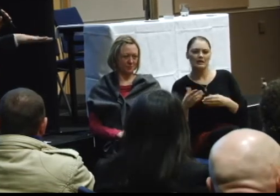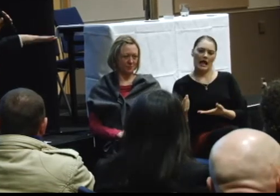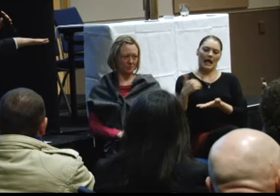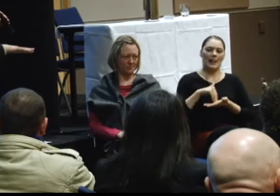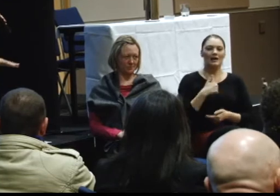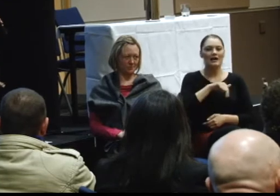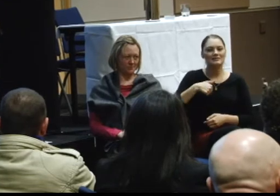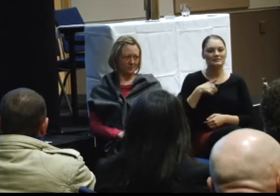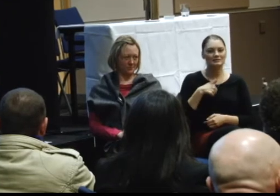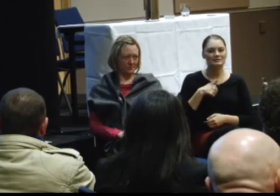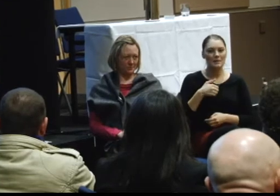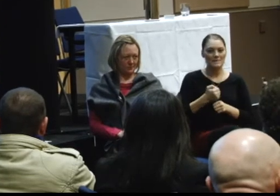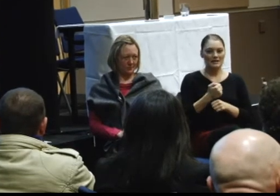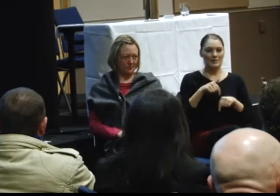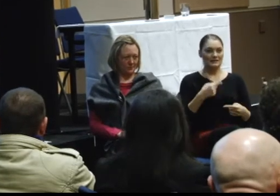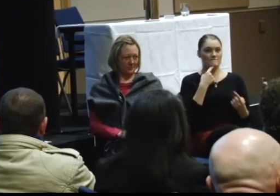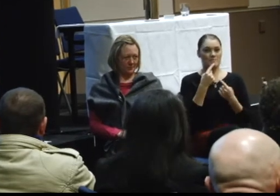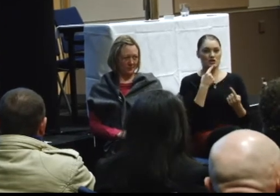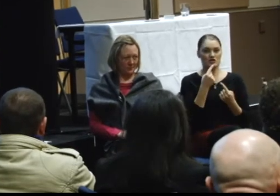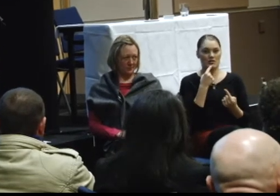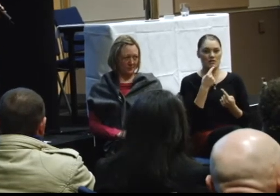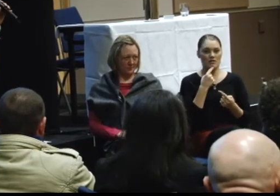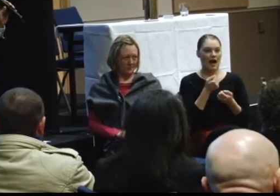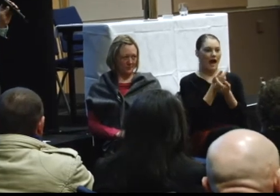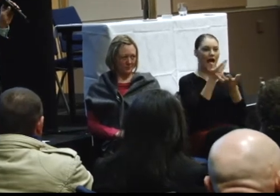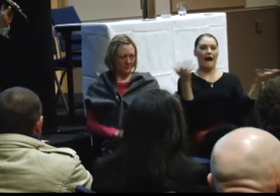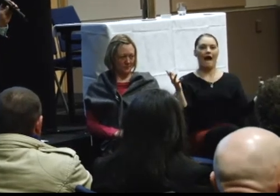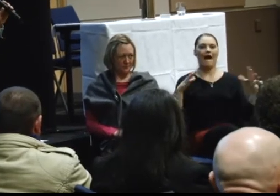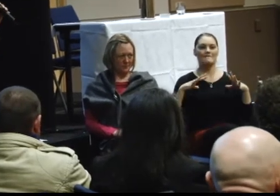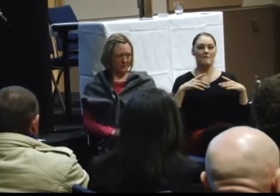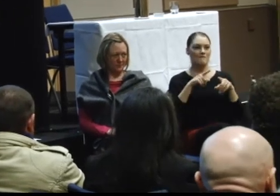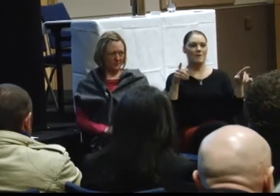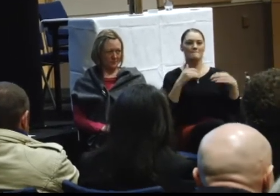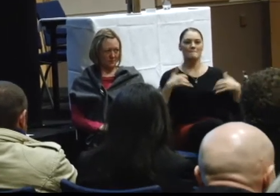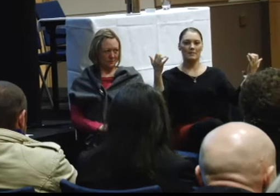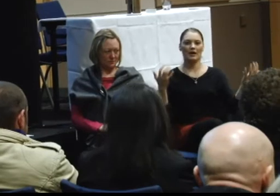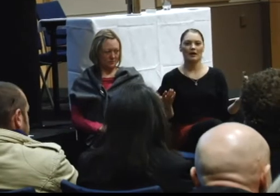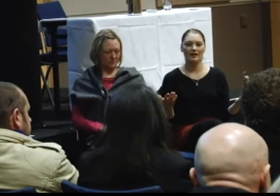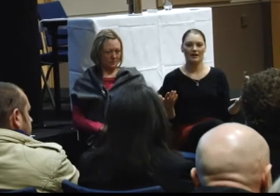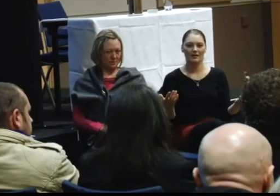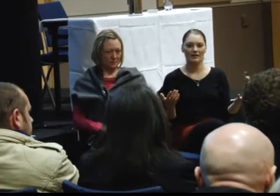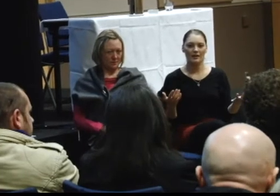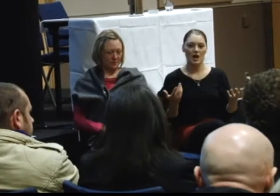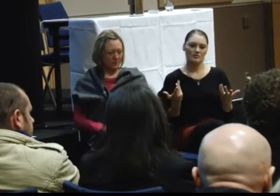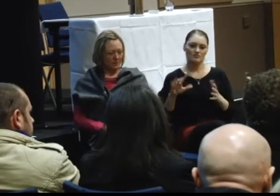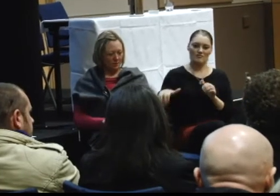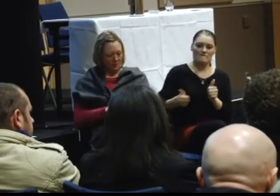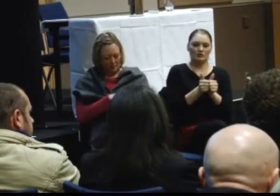in terms of making this sort of information widely available to the general public and reinforcing the